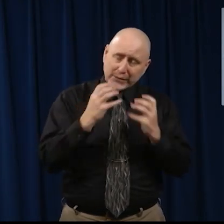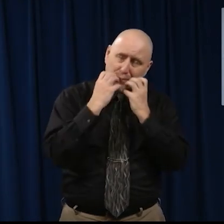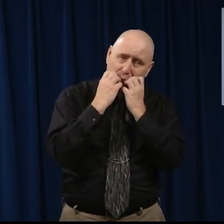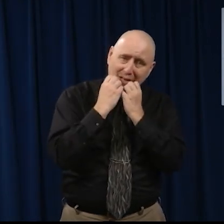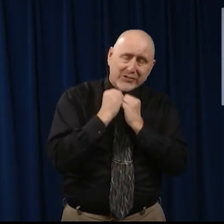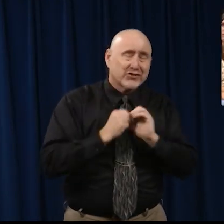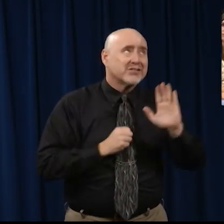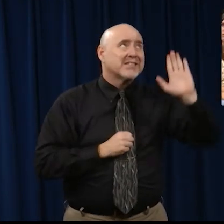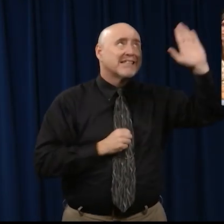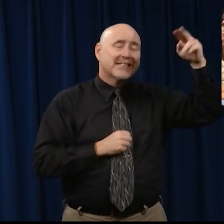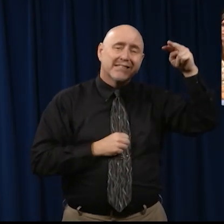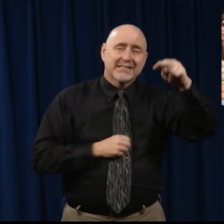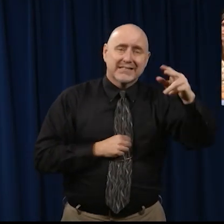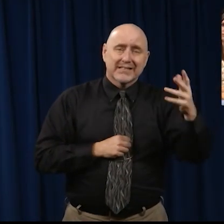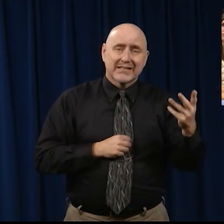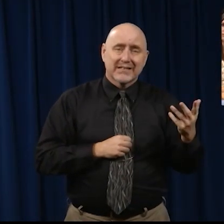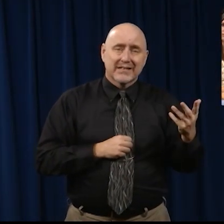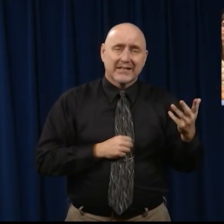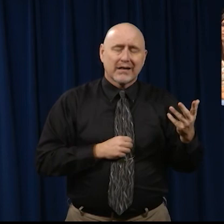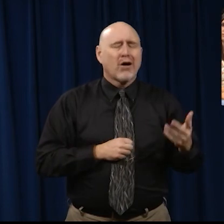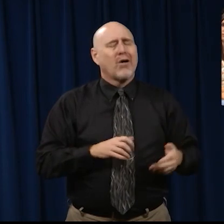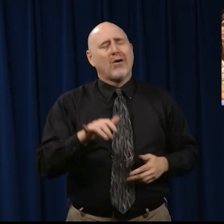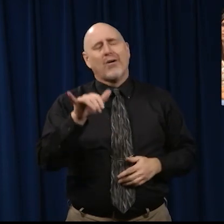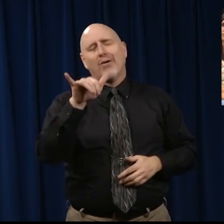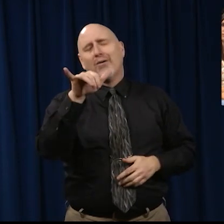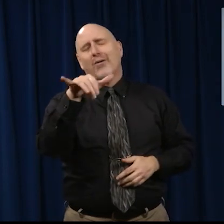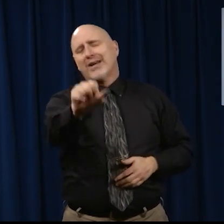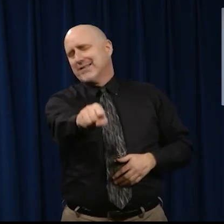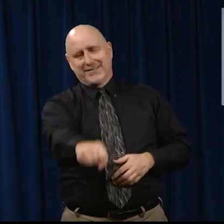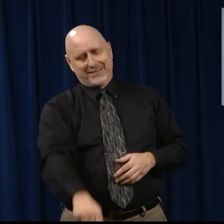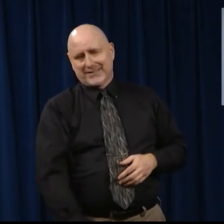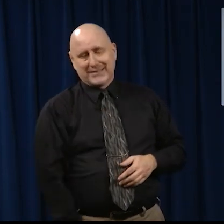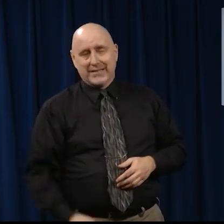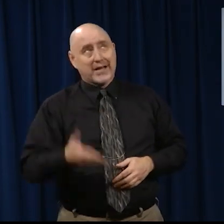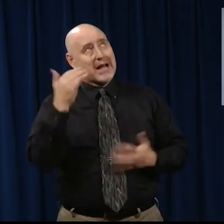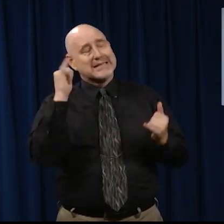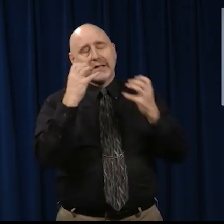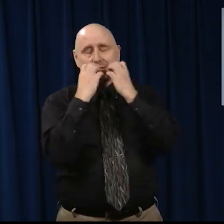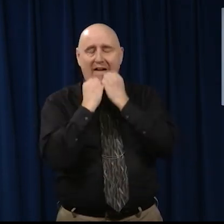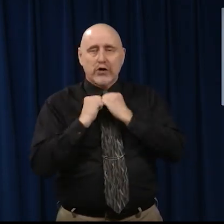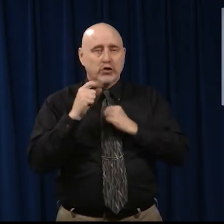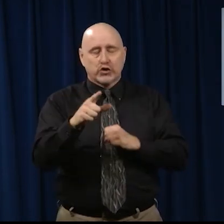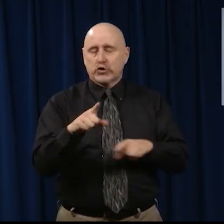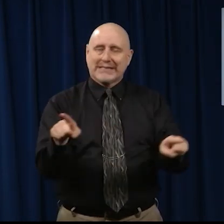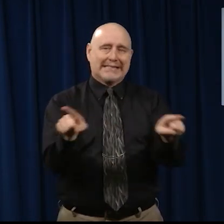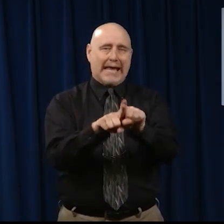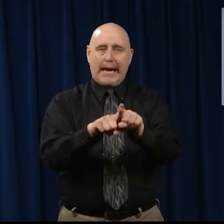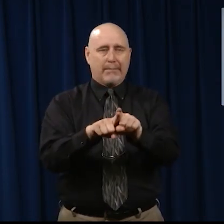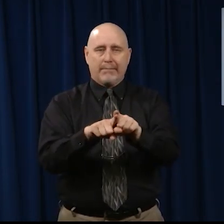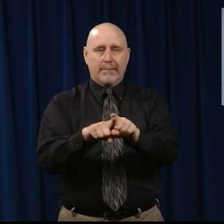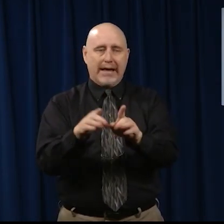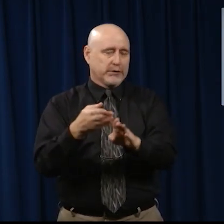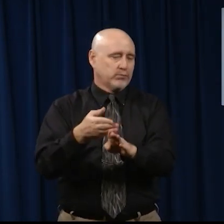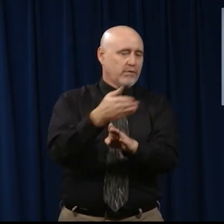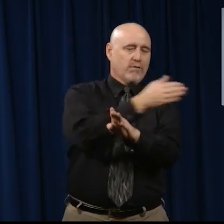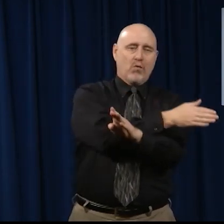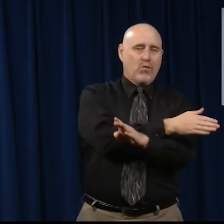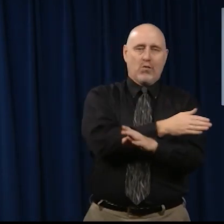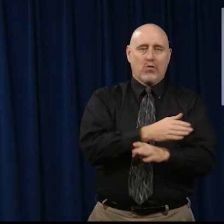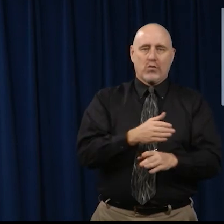Are you still precious to God? Oh, absolutely, positively. In fact, He still values you just exactly as much as He